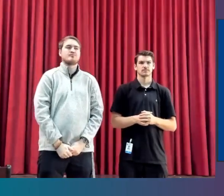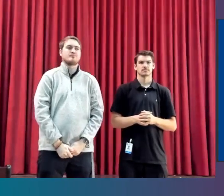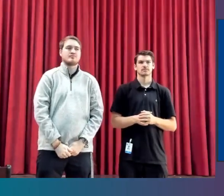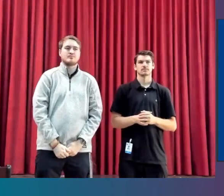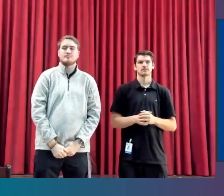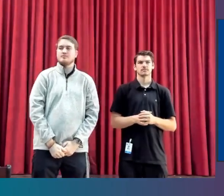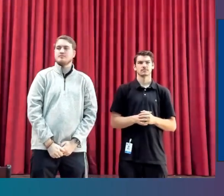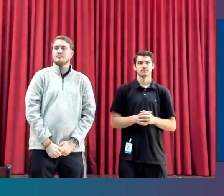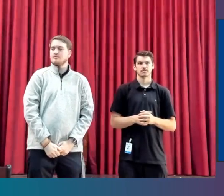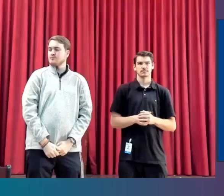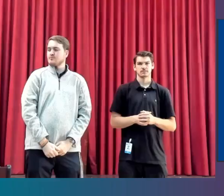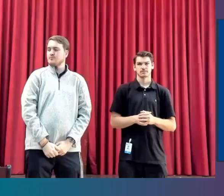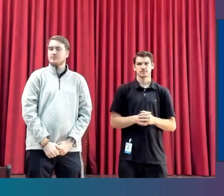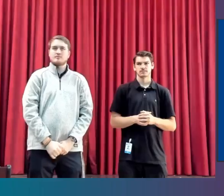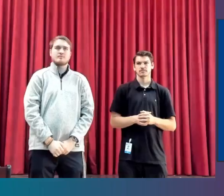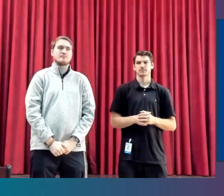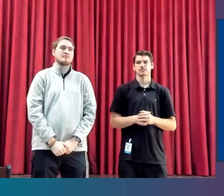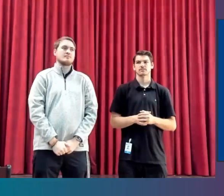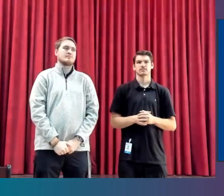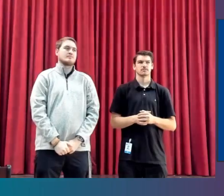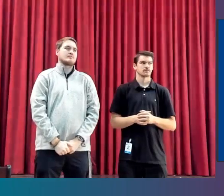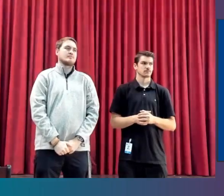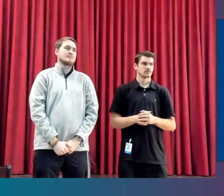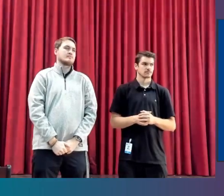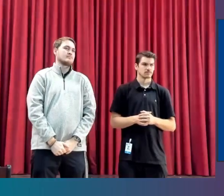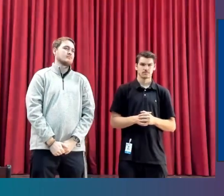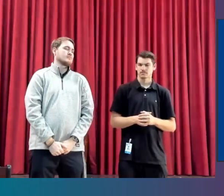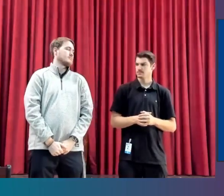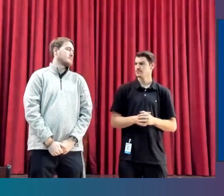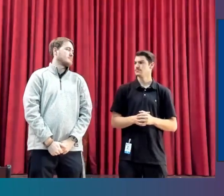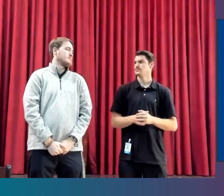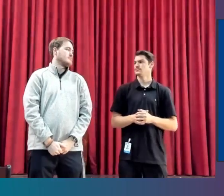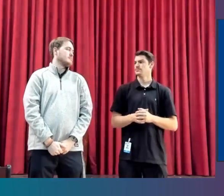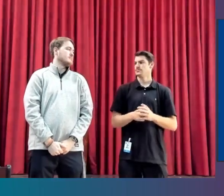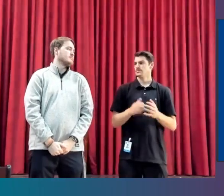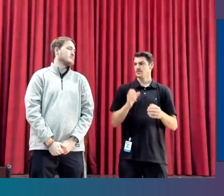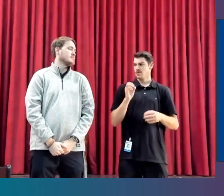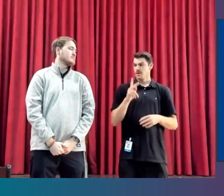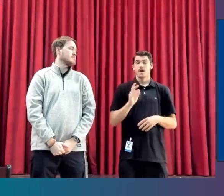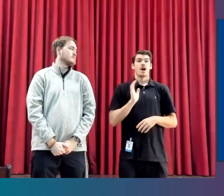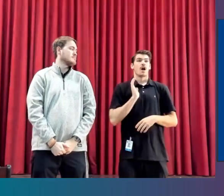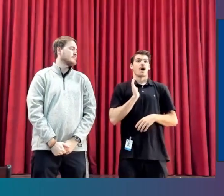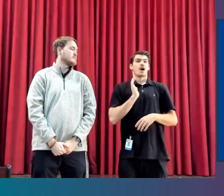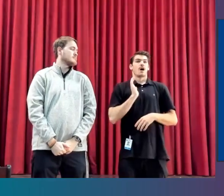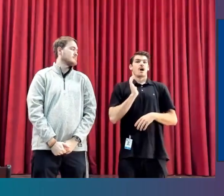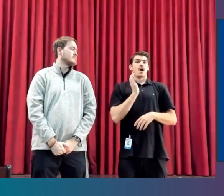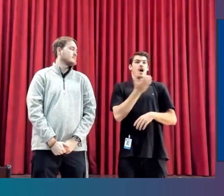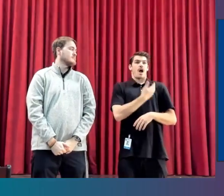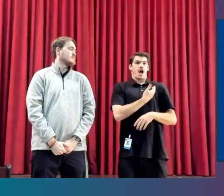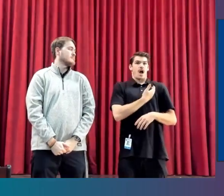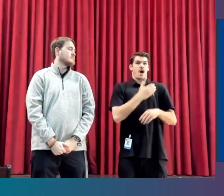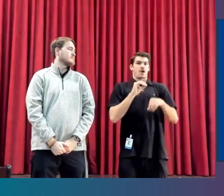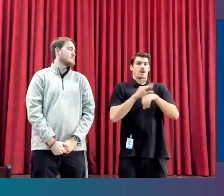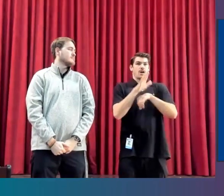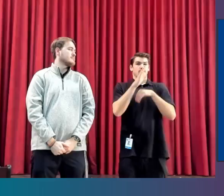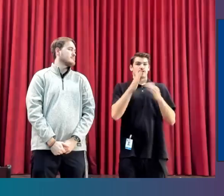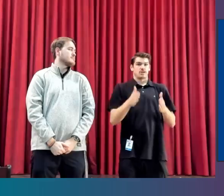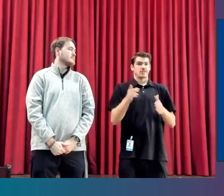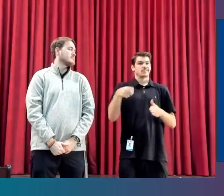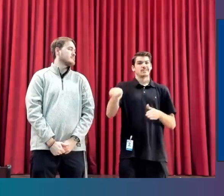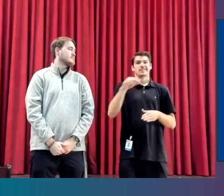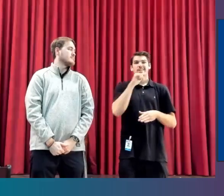building and that we could move to instead of being in this location. So our counselors, they're not navigators.